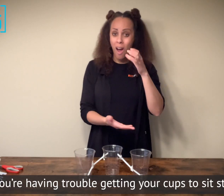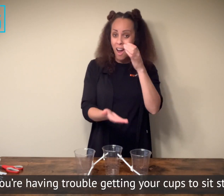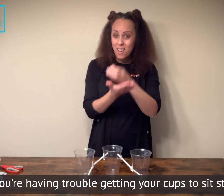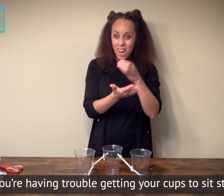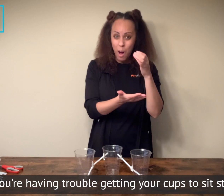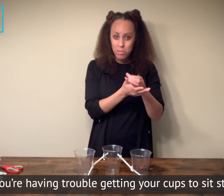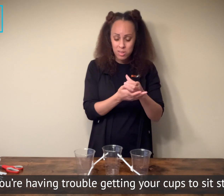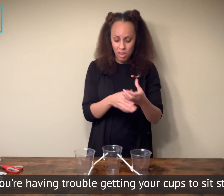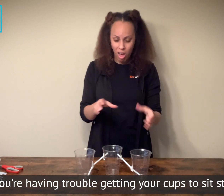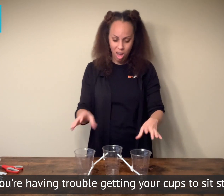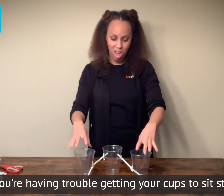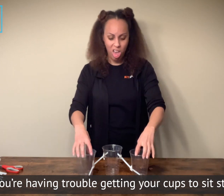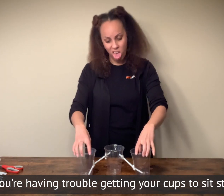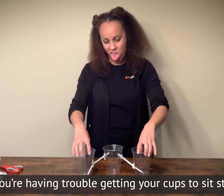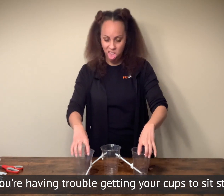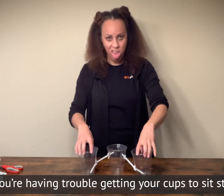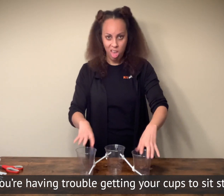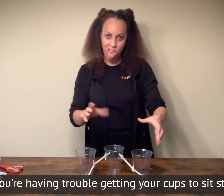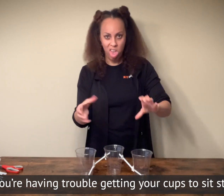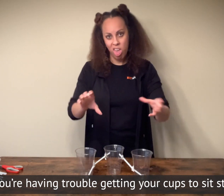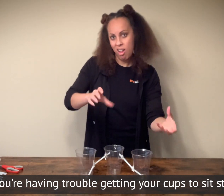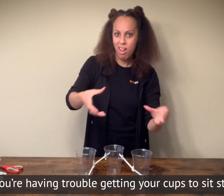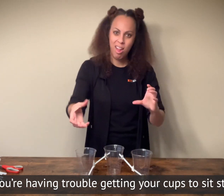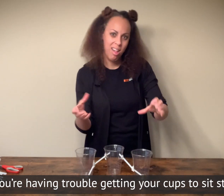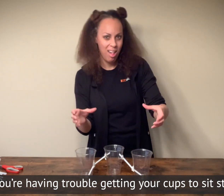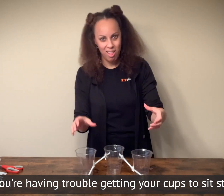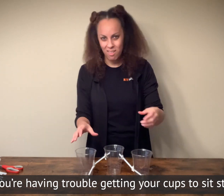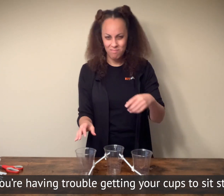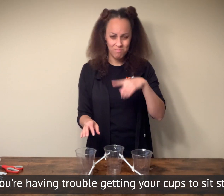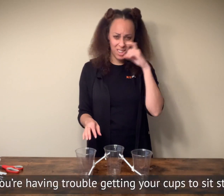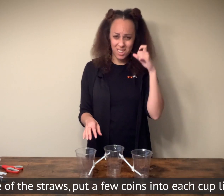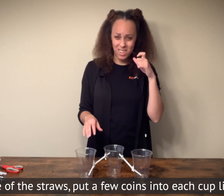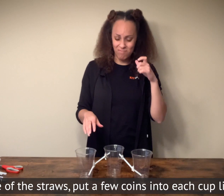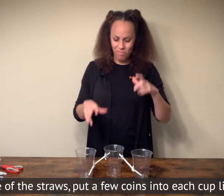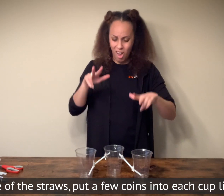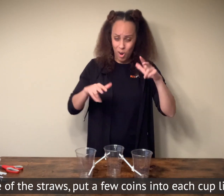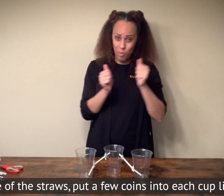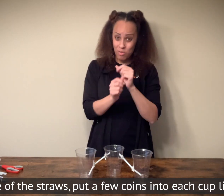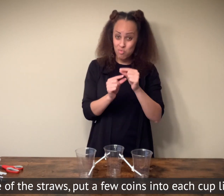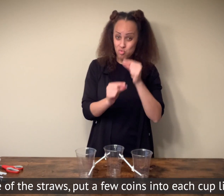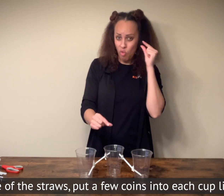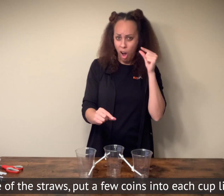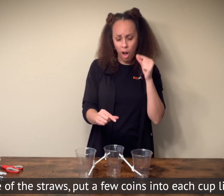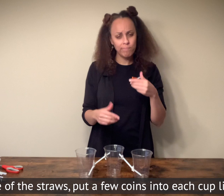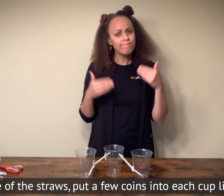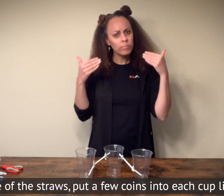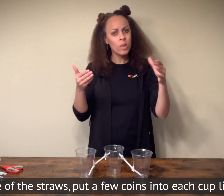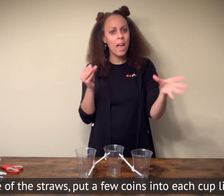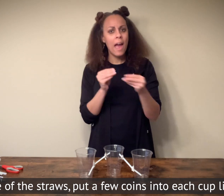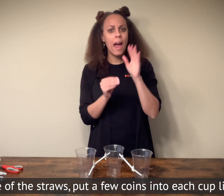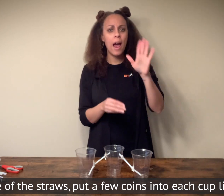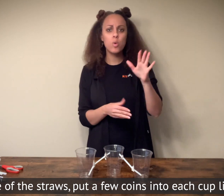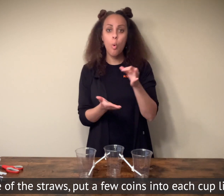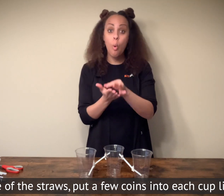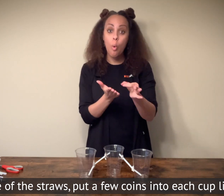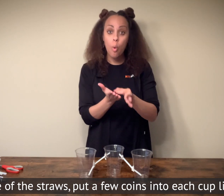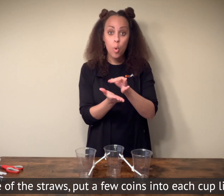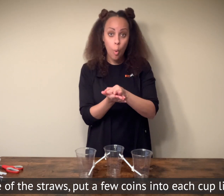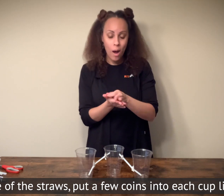If you're having trouble getting your cups to sit still because of the straws, put a few